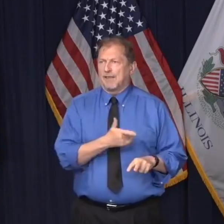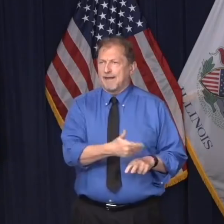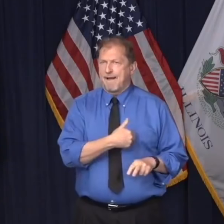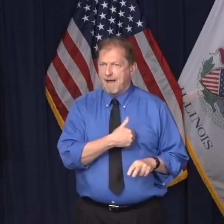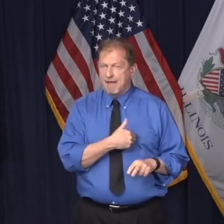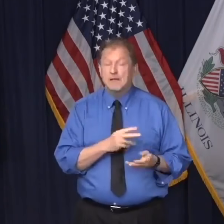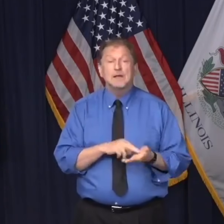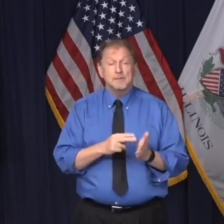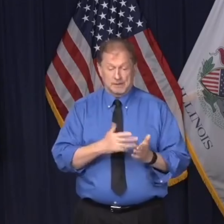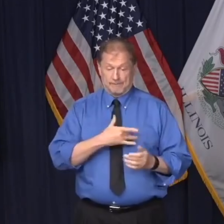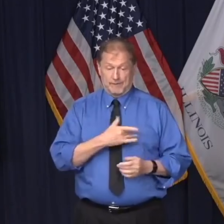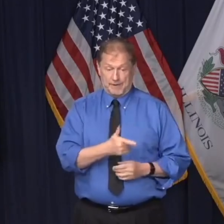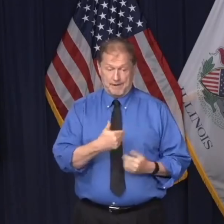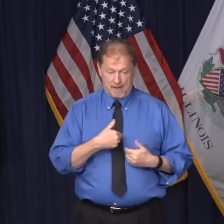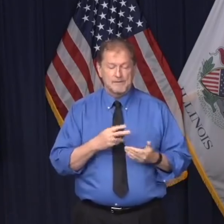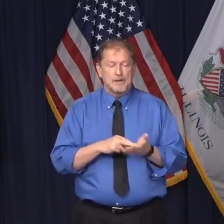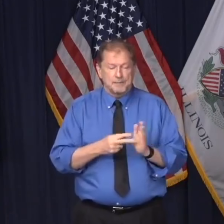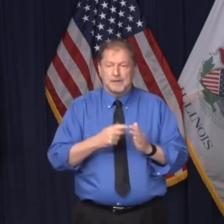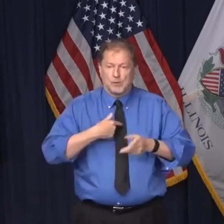them the same